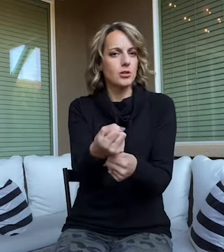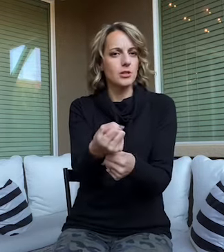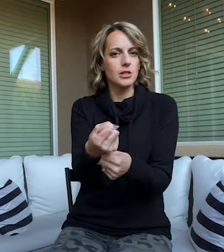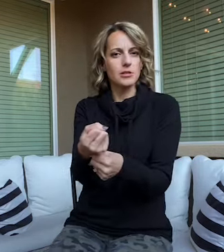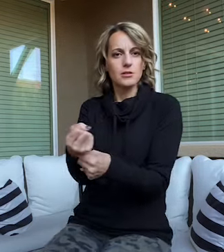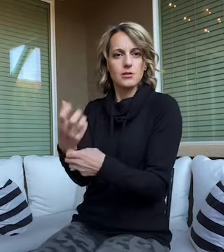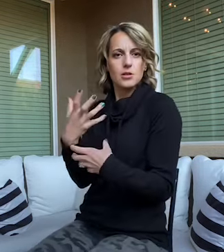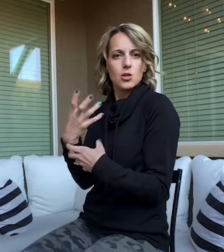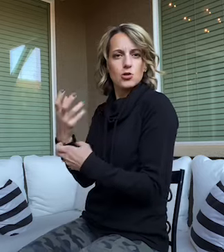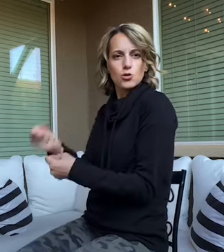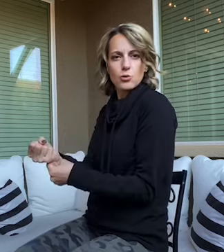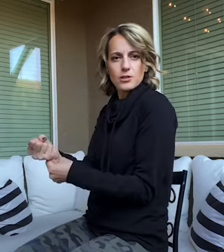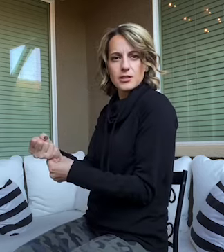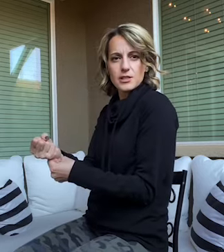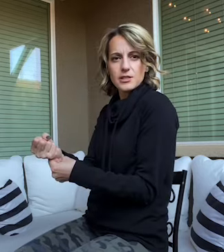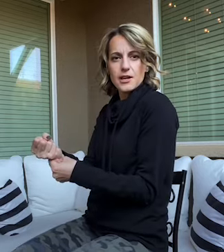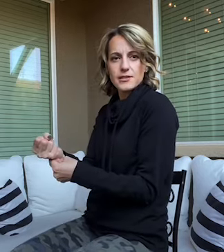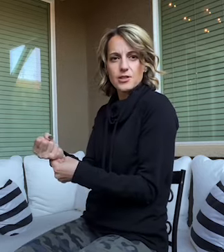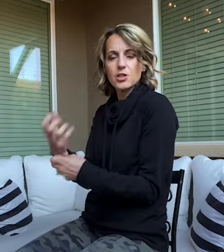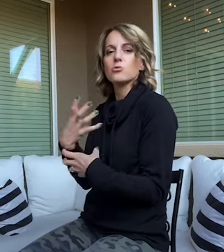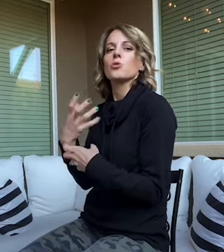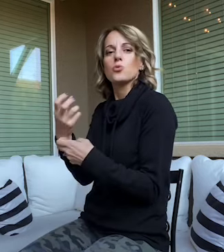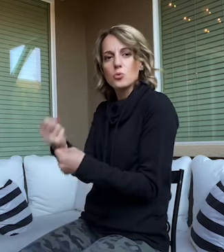trusting into S hand shapes, trusting.